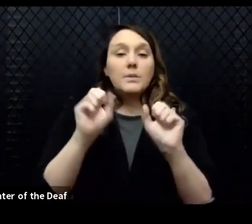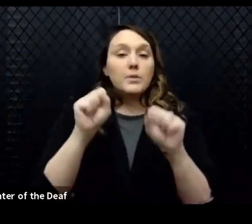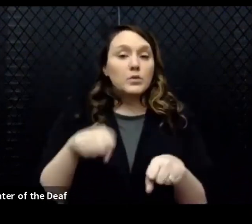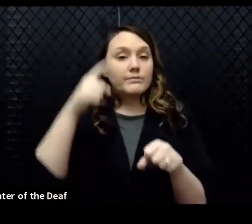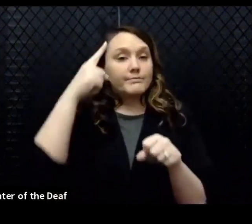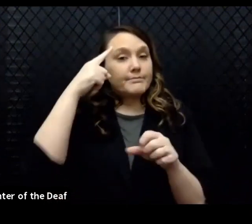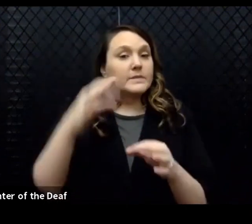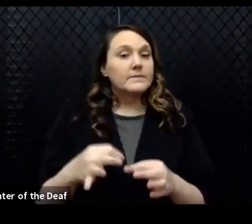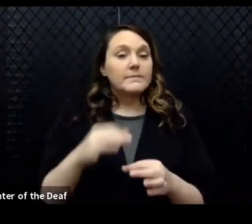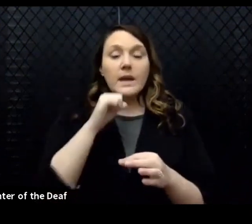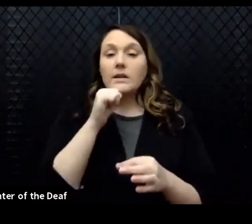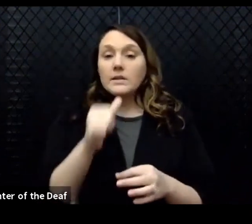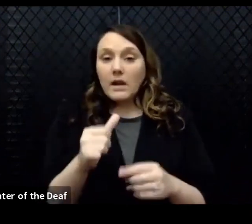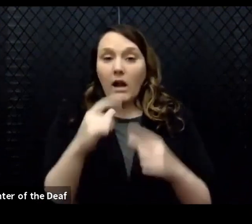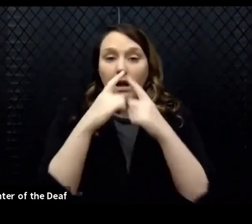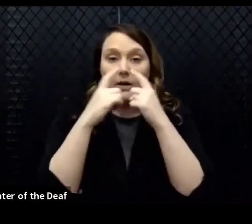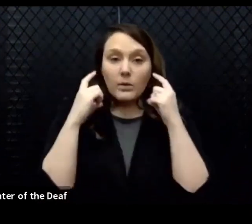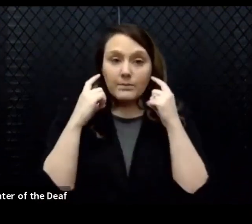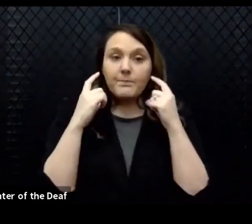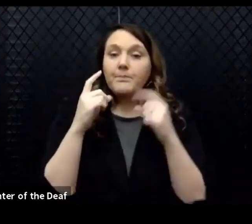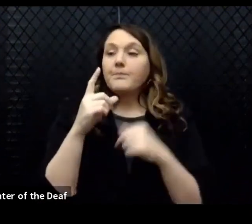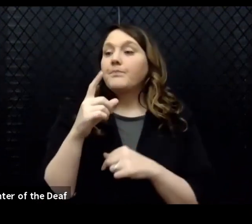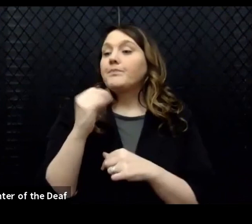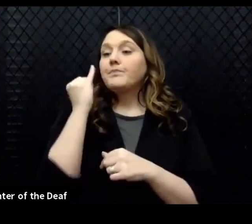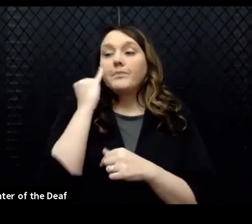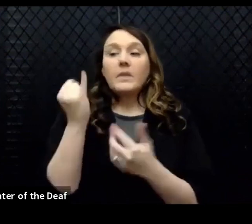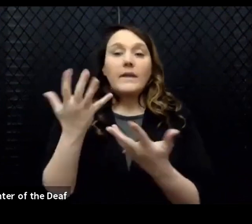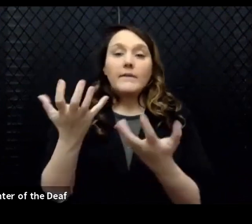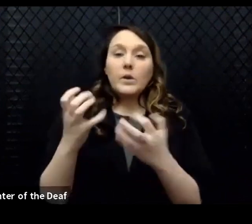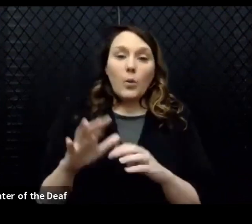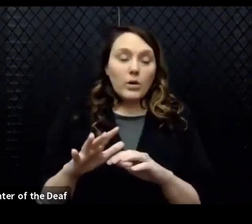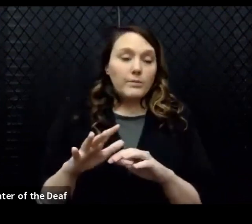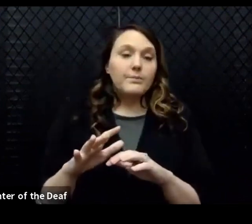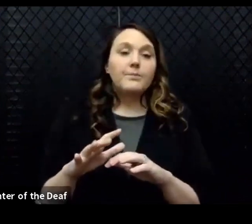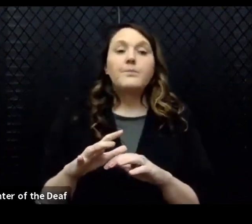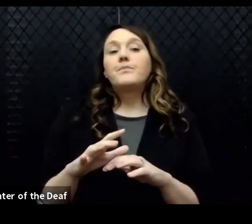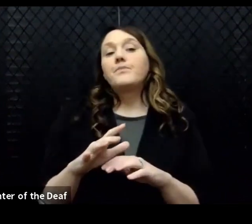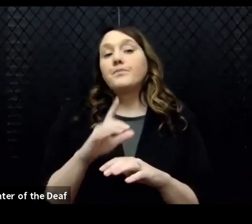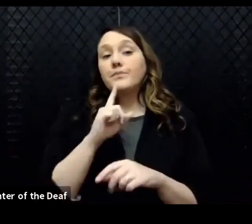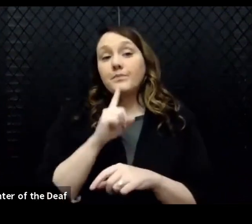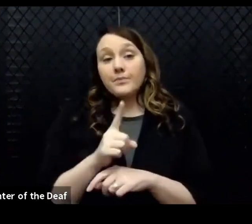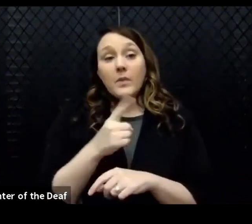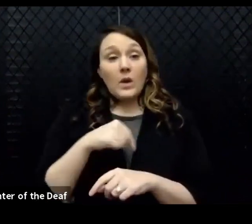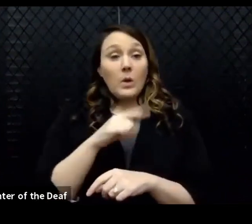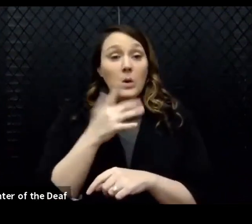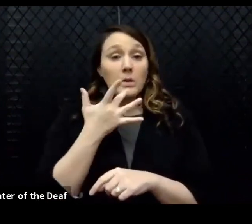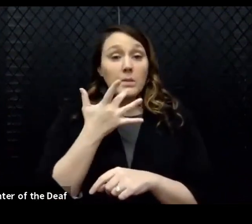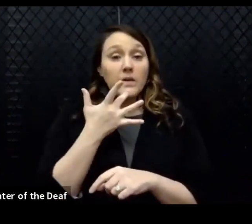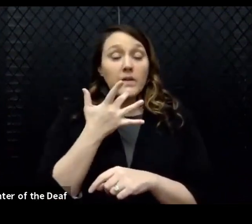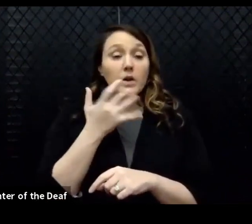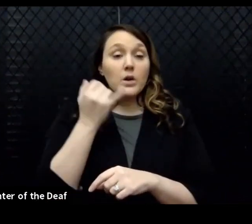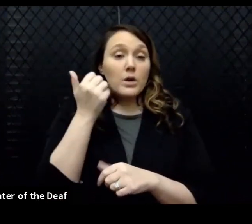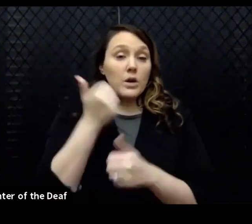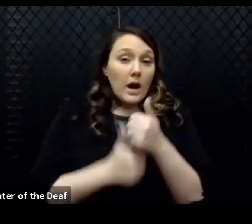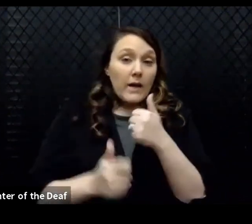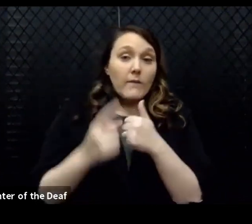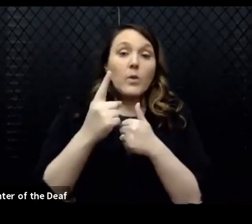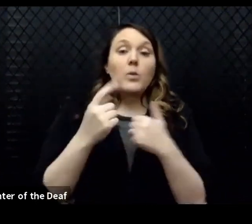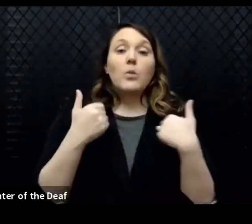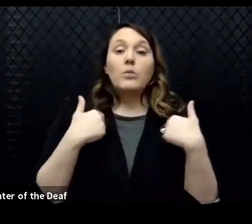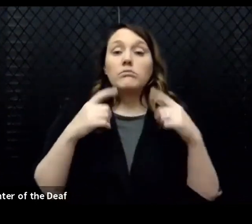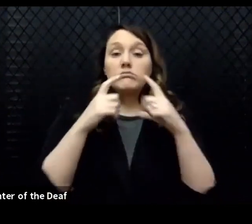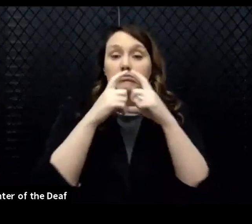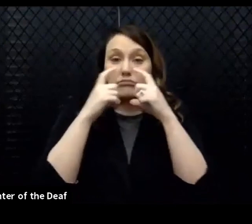to wear a mask if they don't want to. Certainly, we would prefer that everybody wear a mask to protect